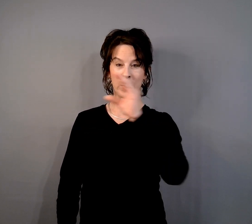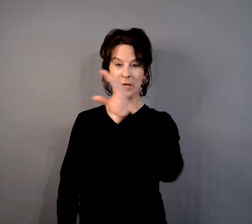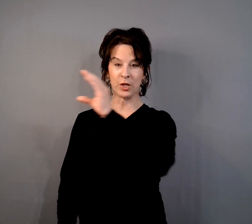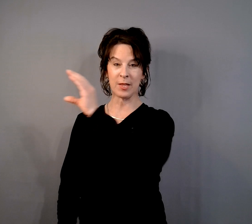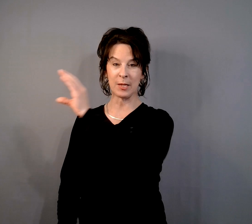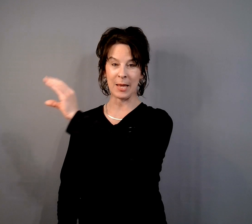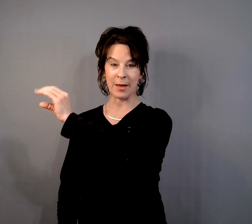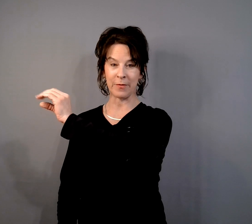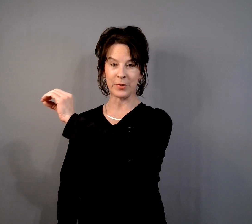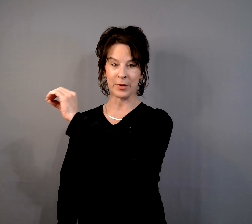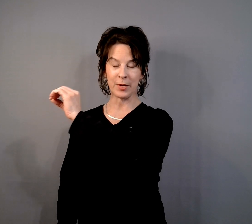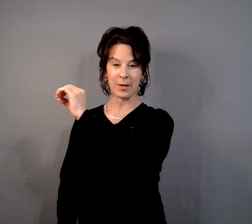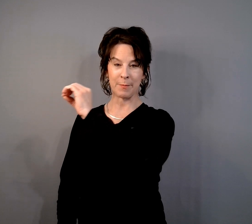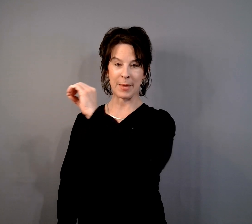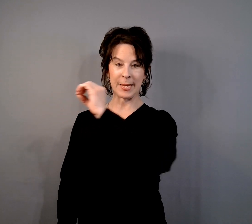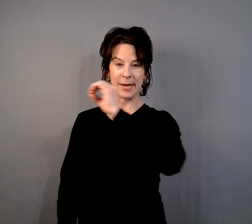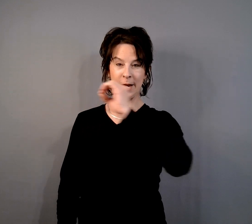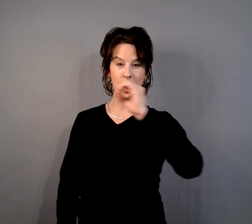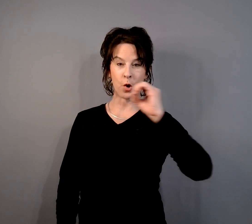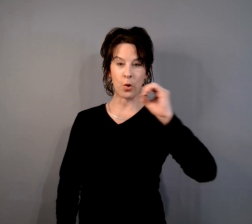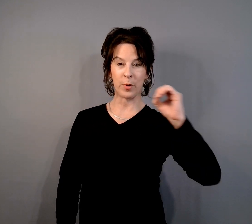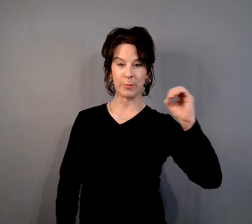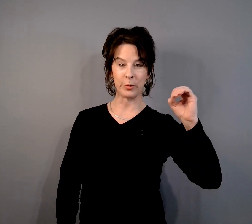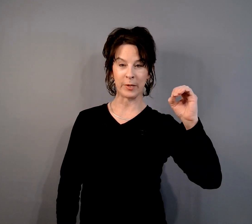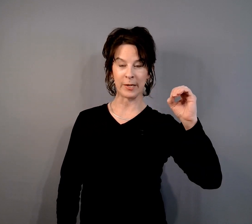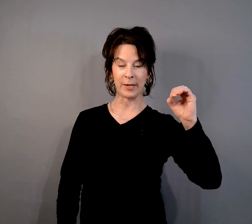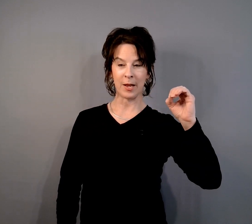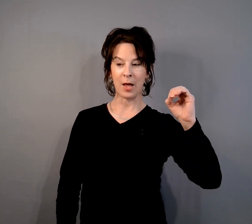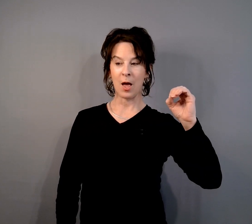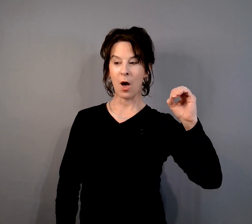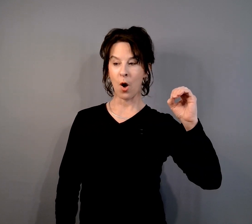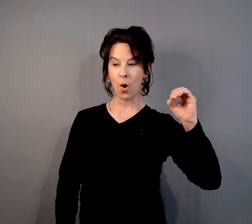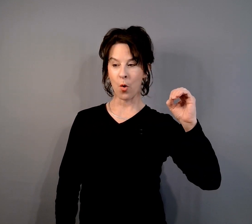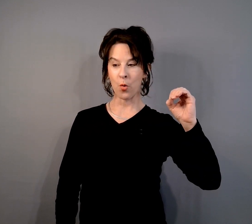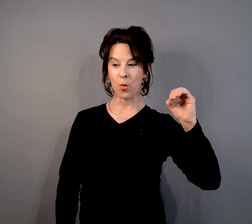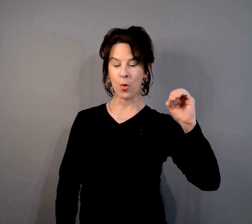to the left, making an O and pulling. Oh,